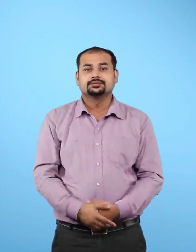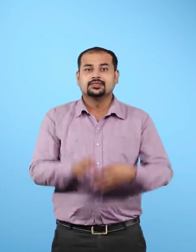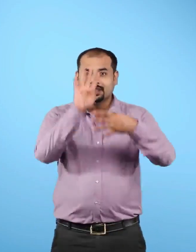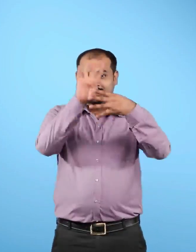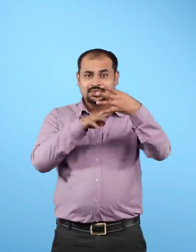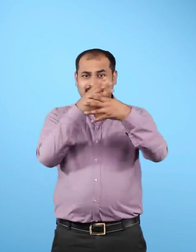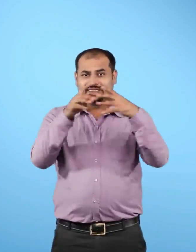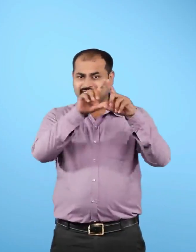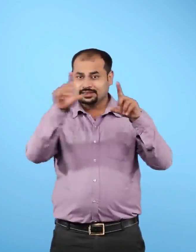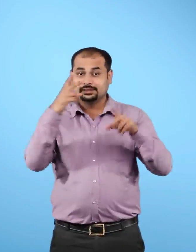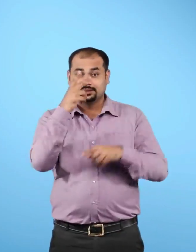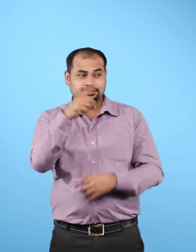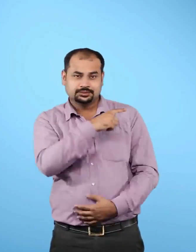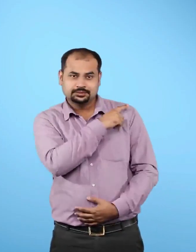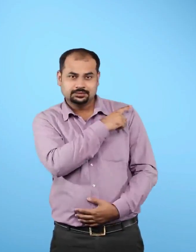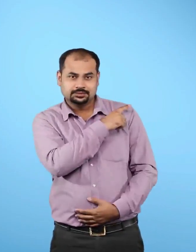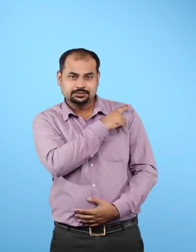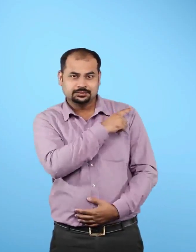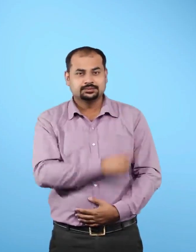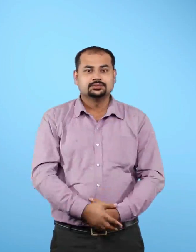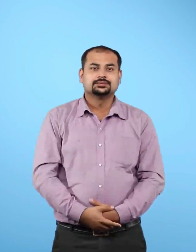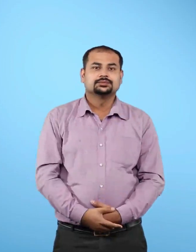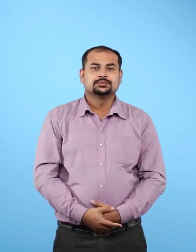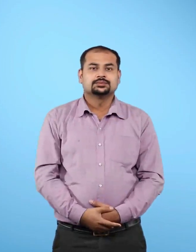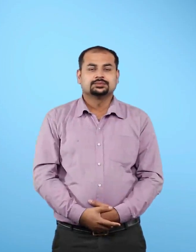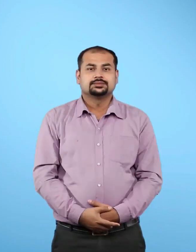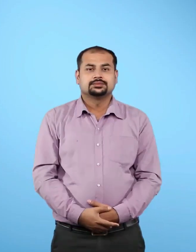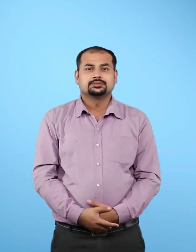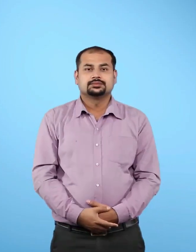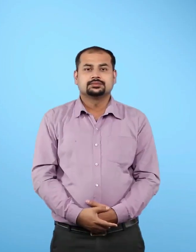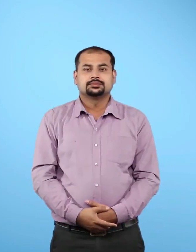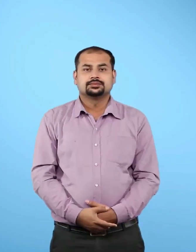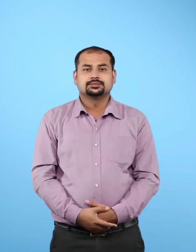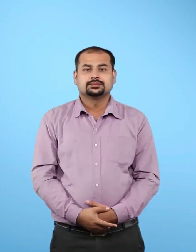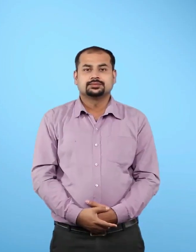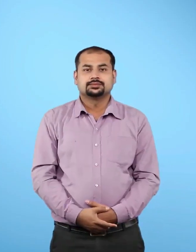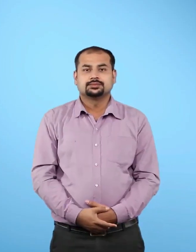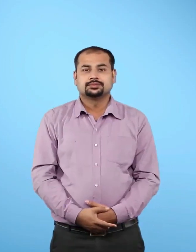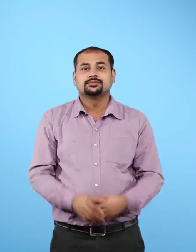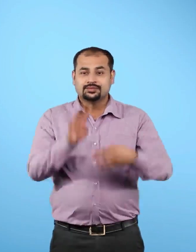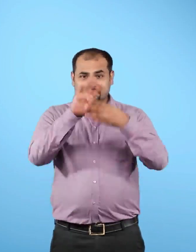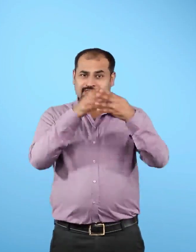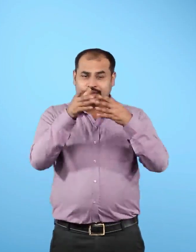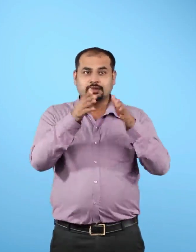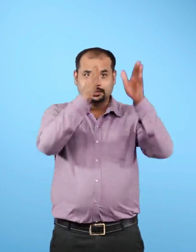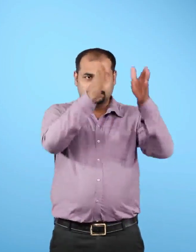On the left side of the page, we can see 3 candles of different sizes. There is a table of